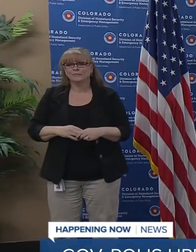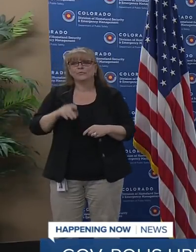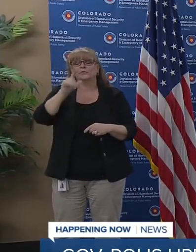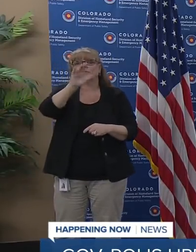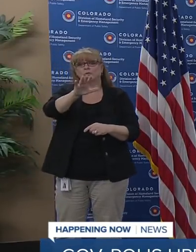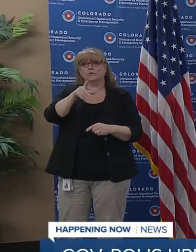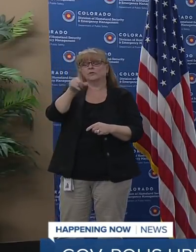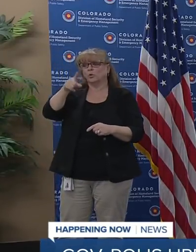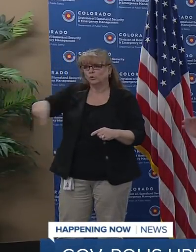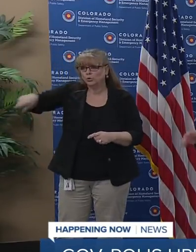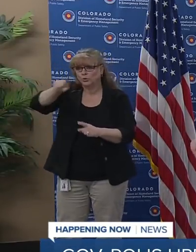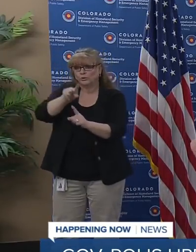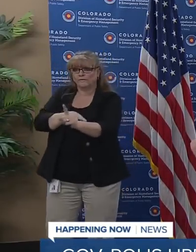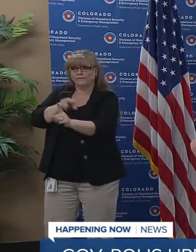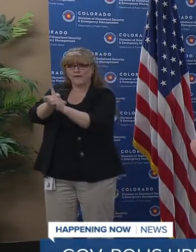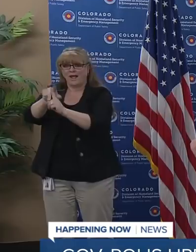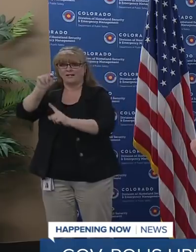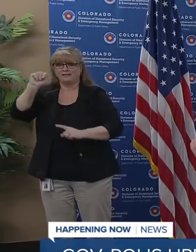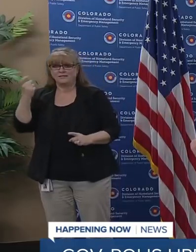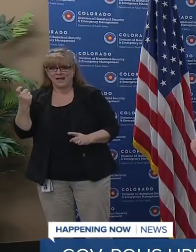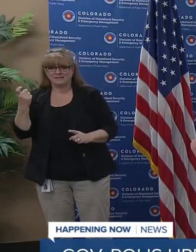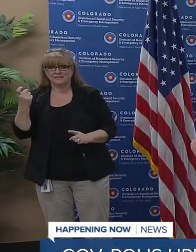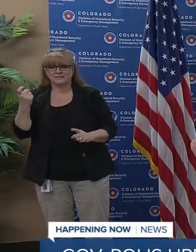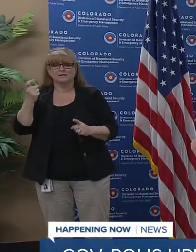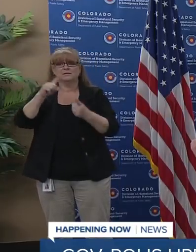retirees. You can check out more information